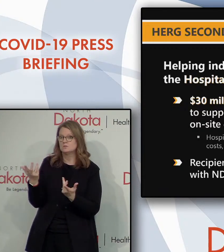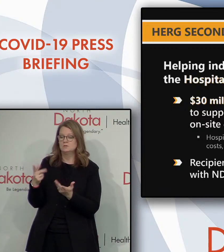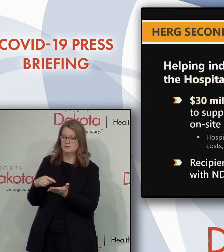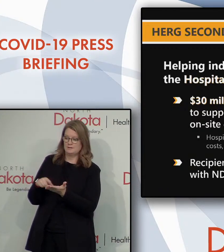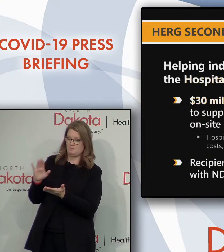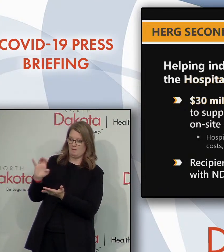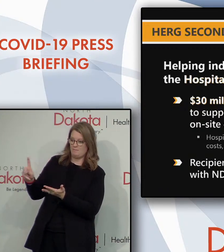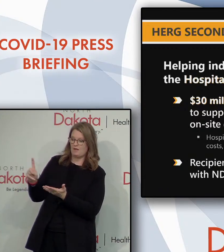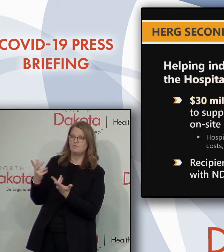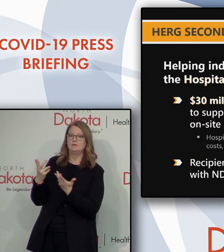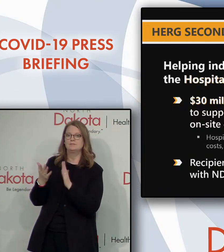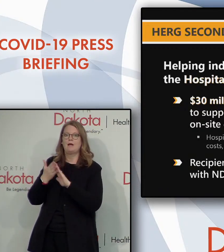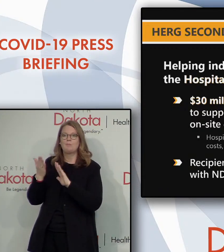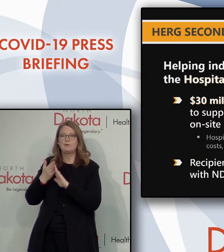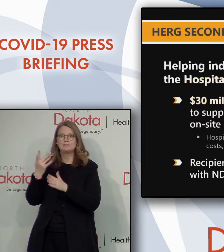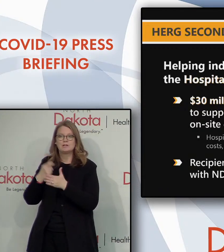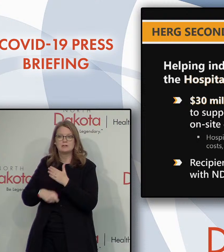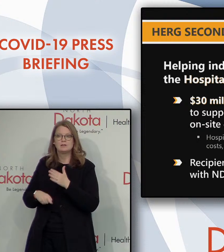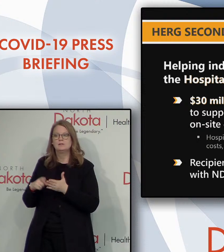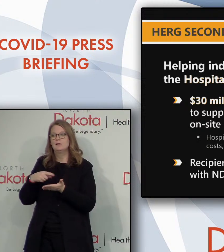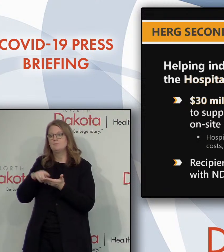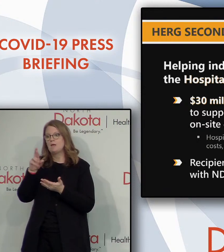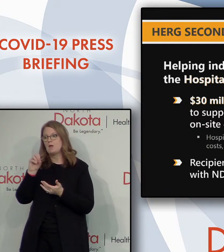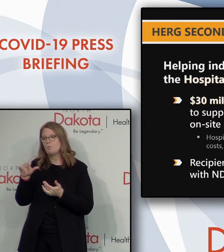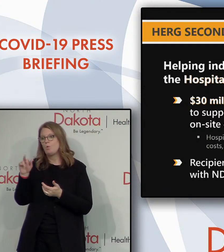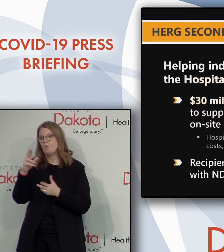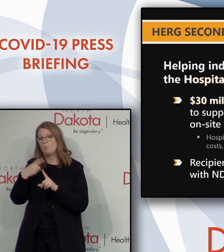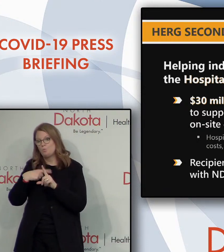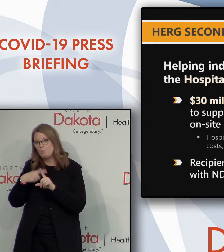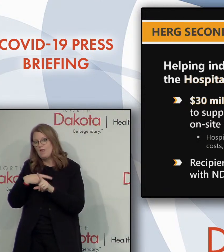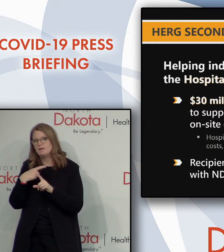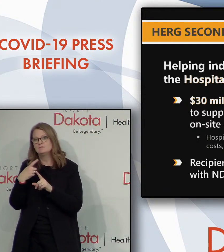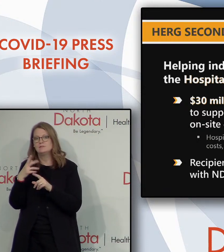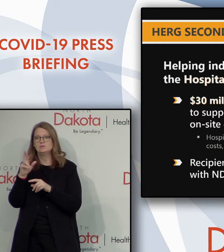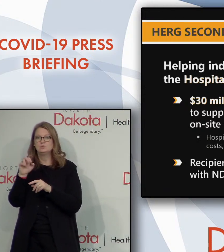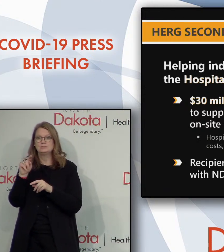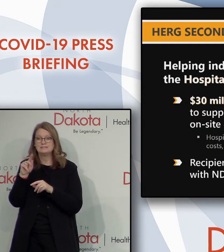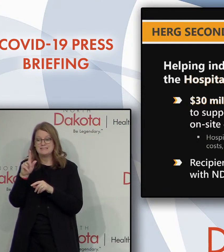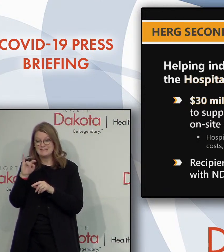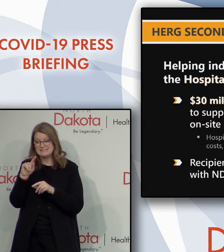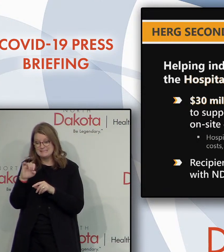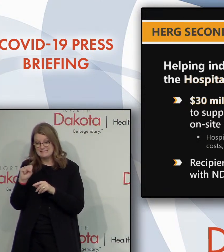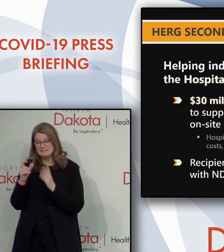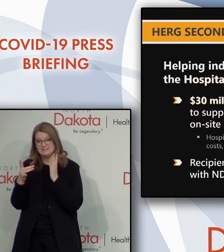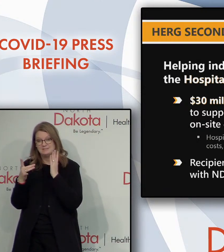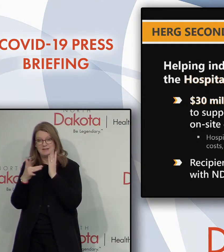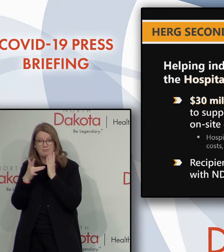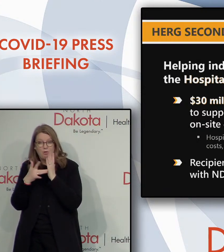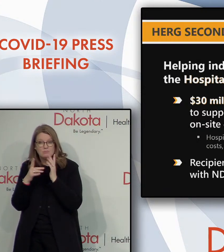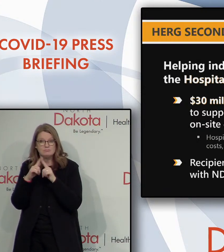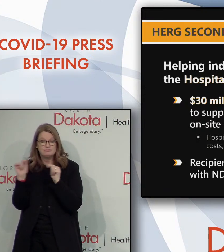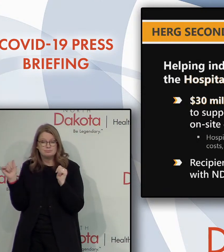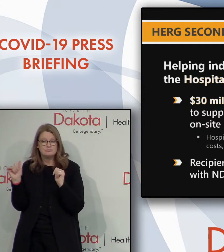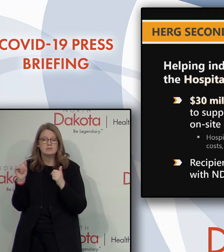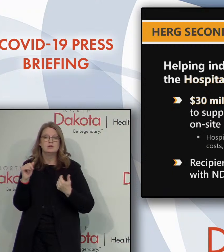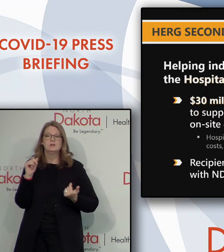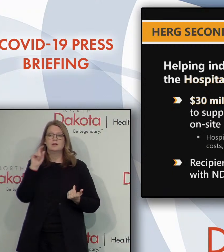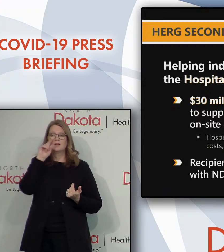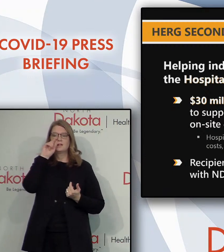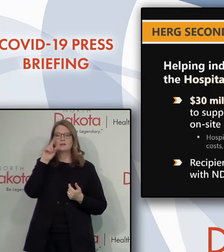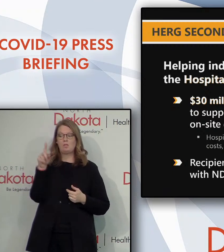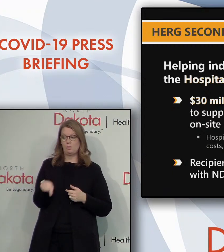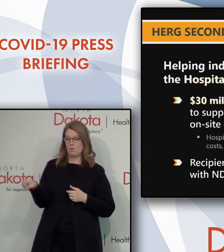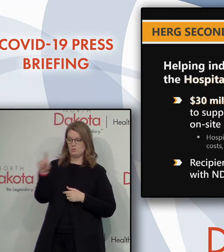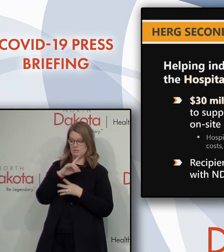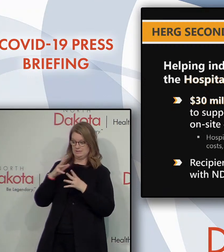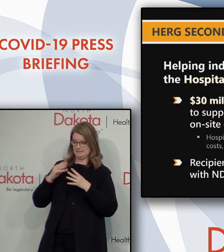reimburse businesses for operational costs such as payroll, rent, utilities, technology, et cetera. And of course, those receiving